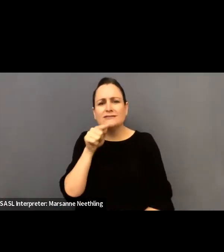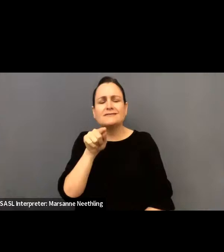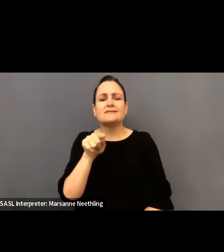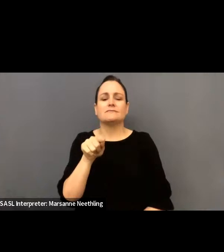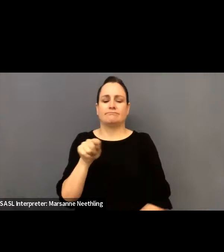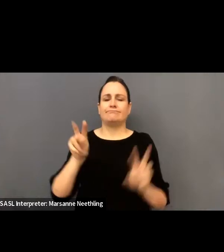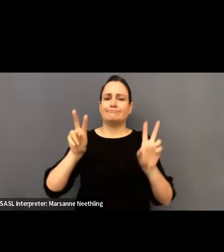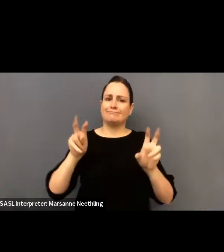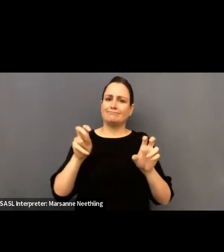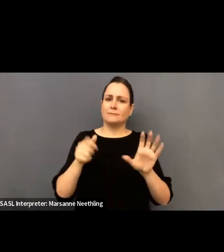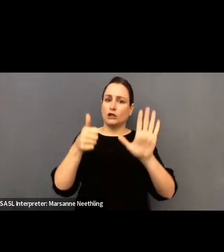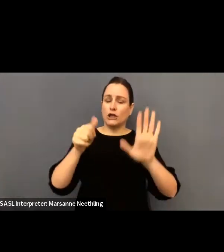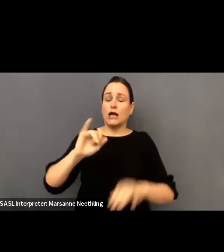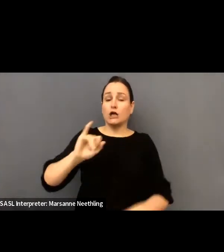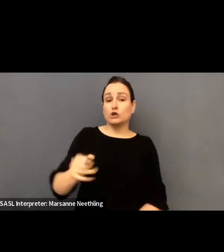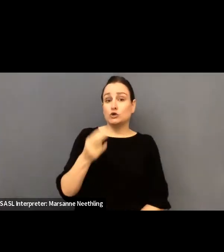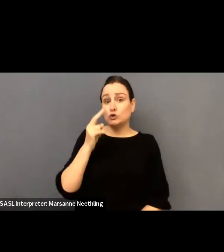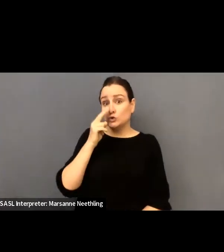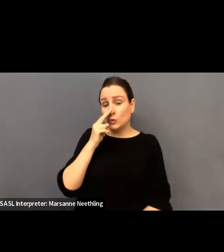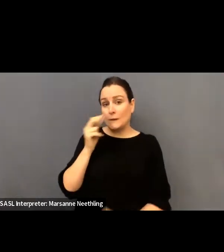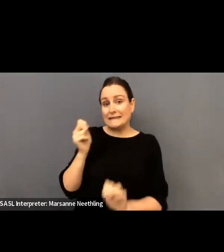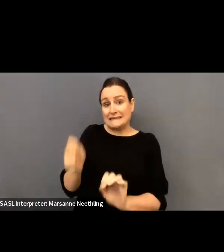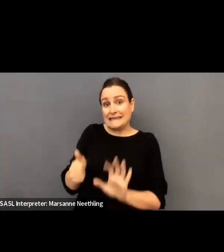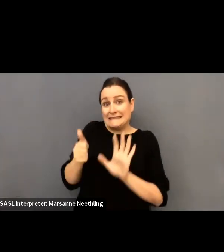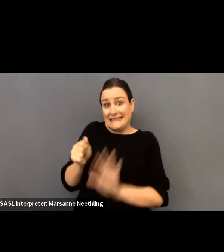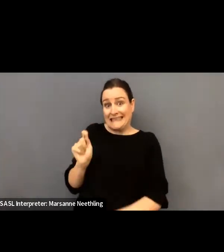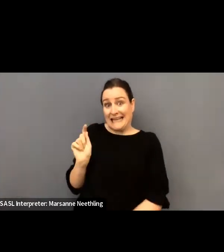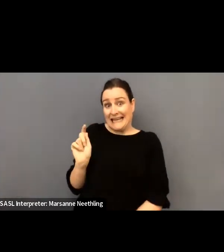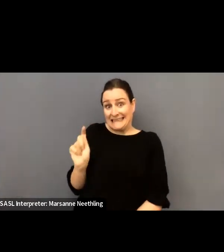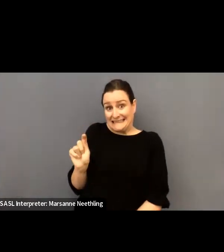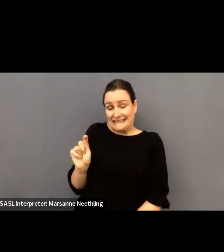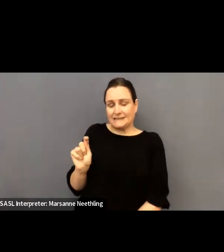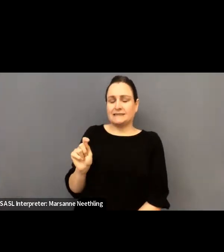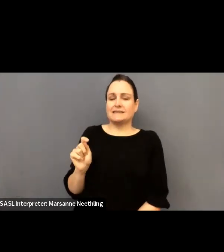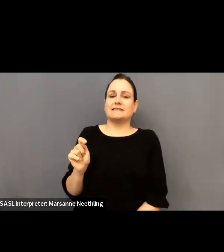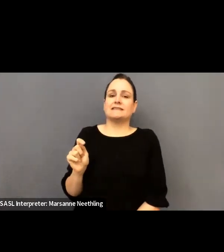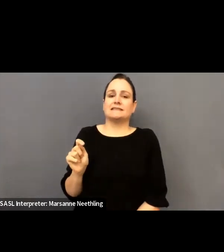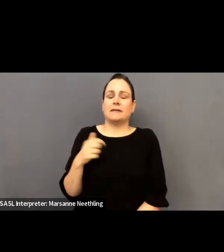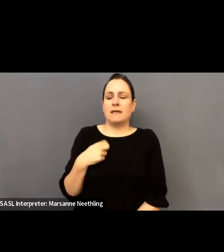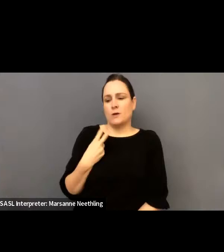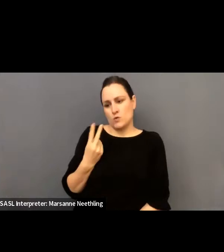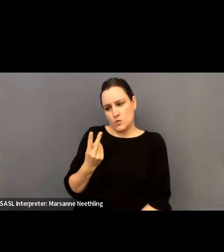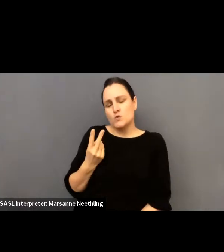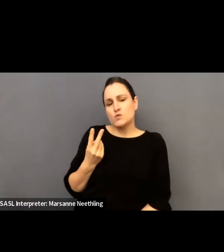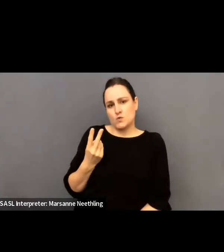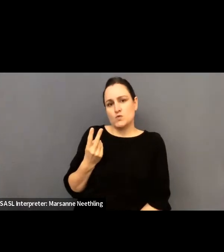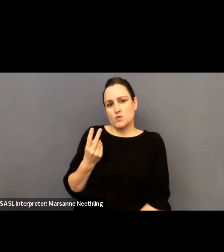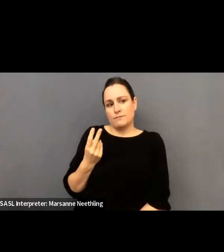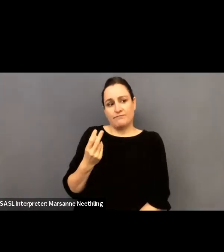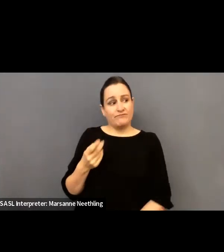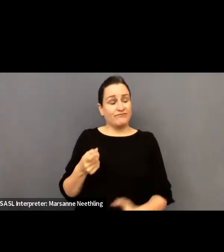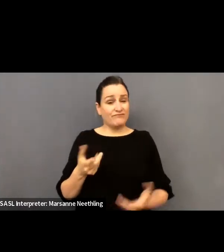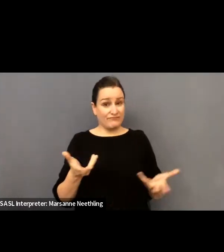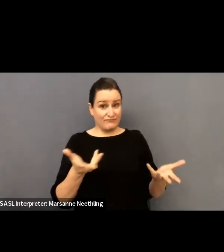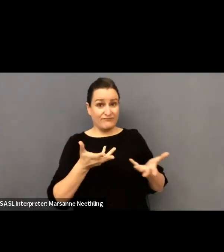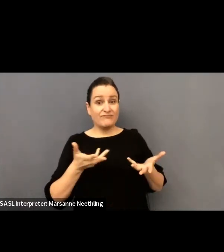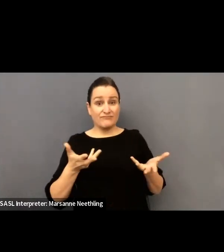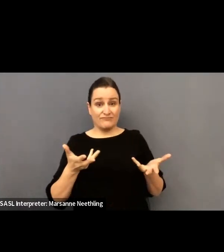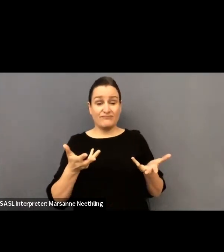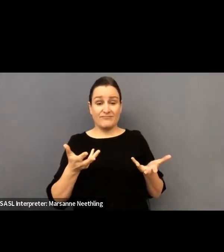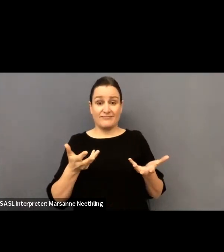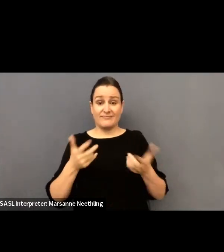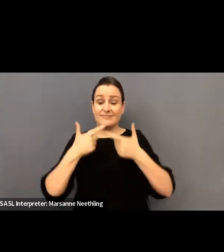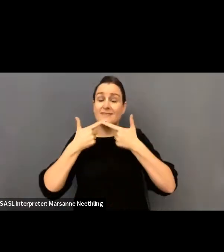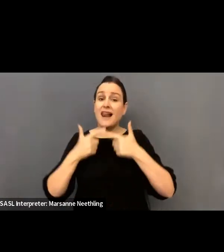things that we have to realize that imposition of language is